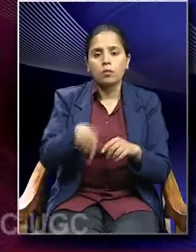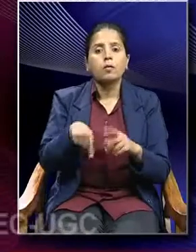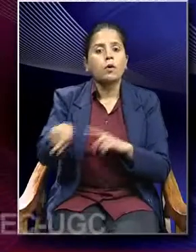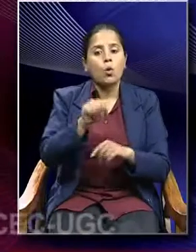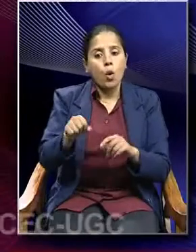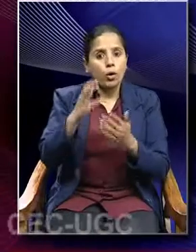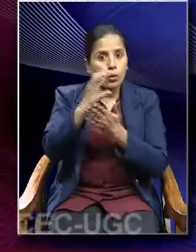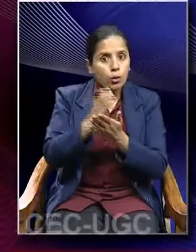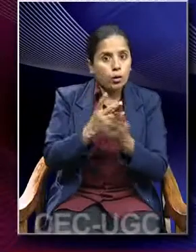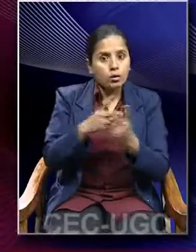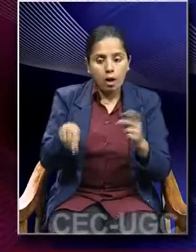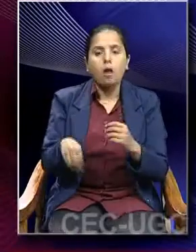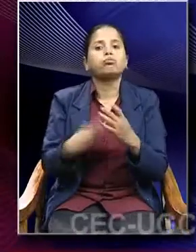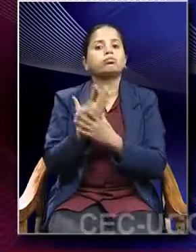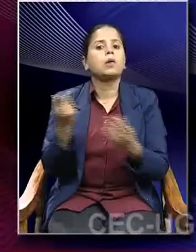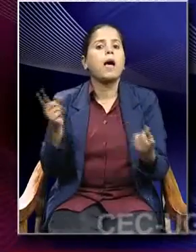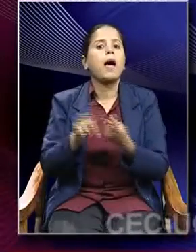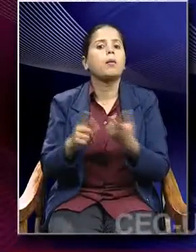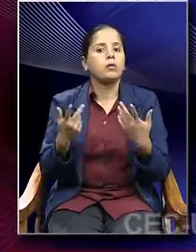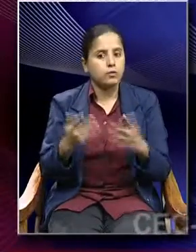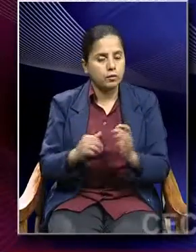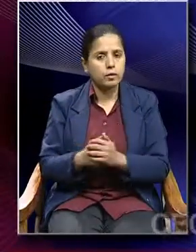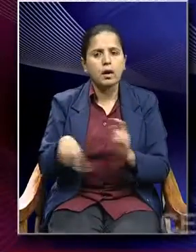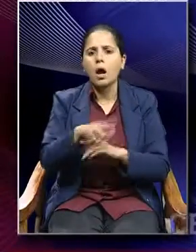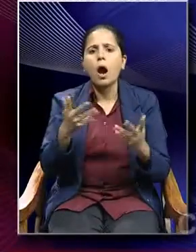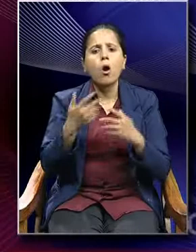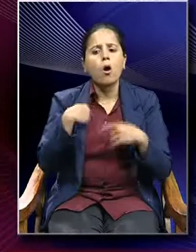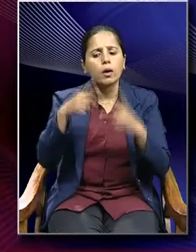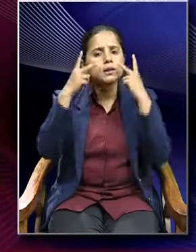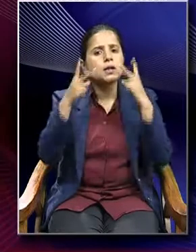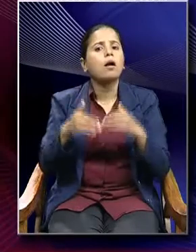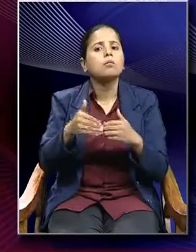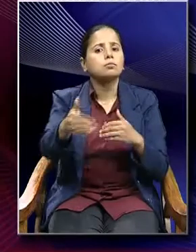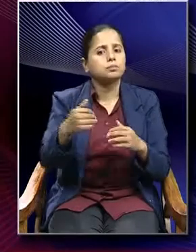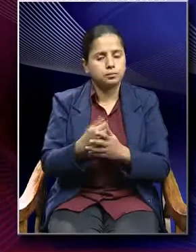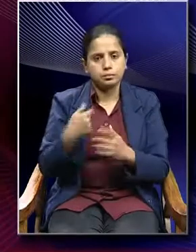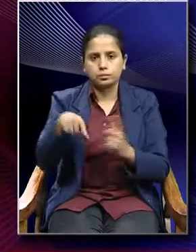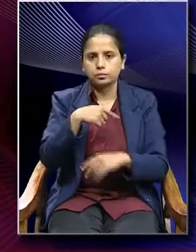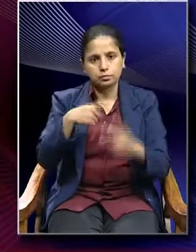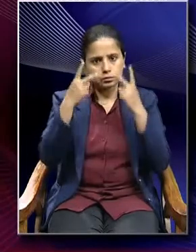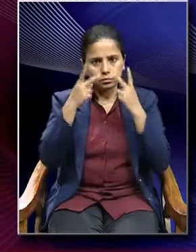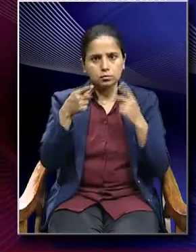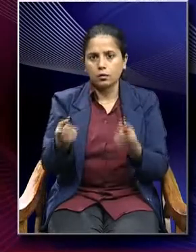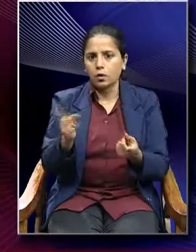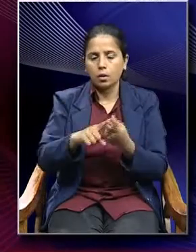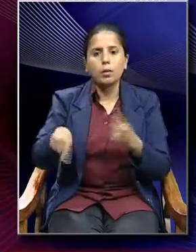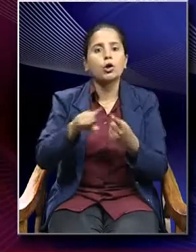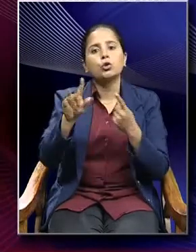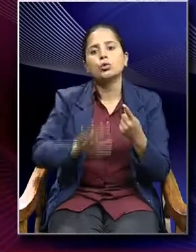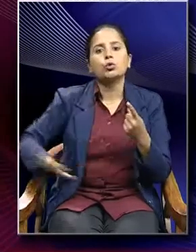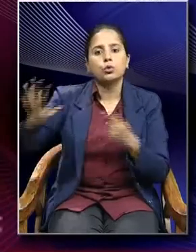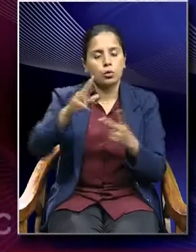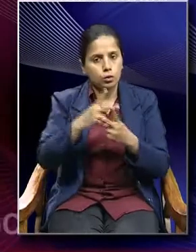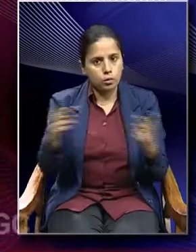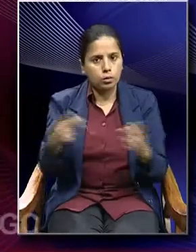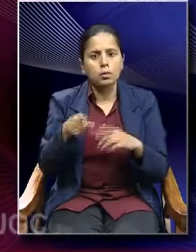of sociology emerged. So how do we look into it? We see that it emerged in Europe, and in